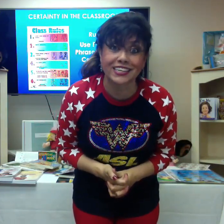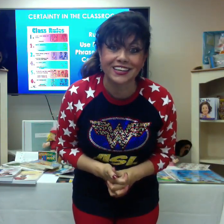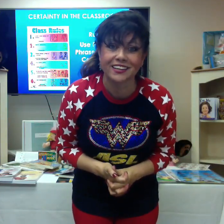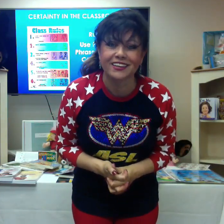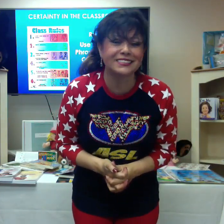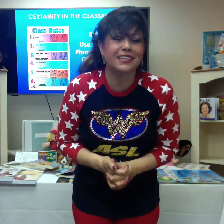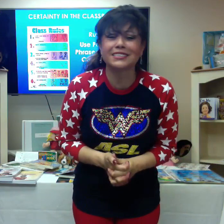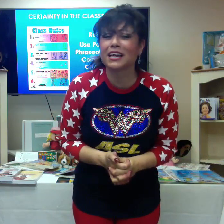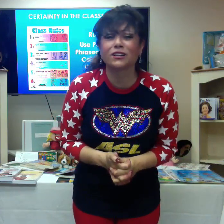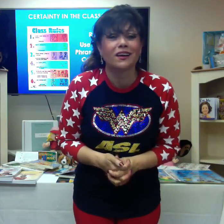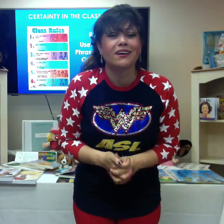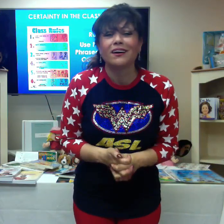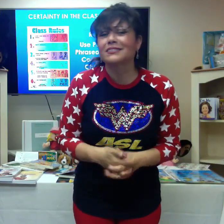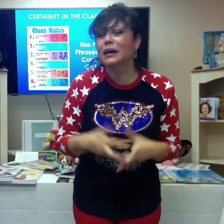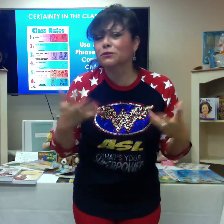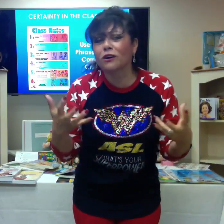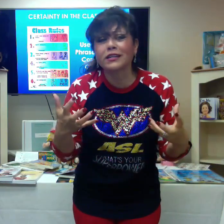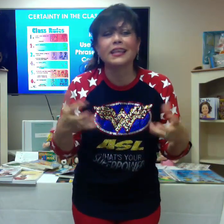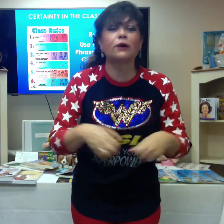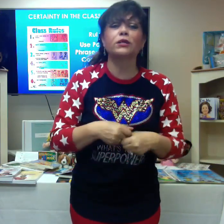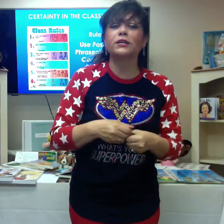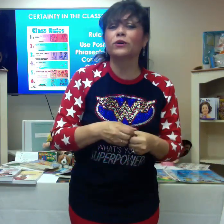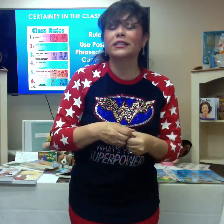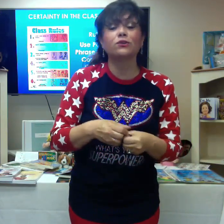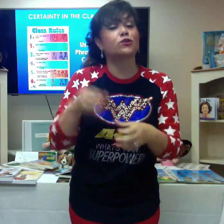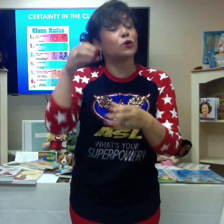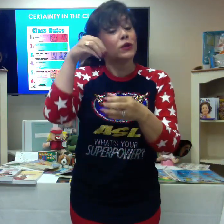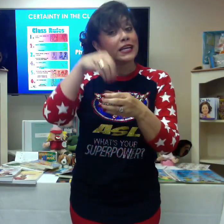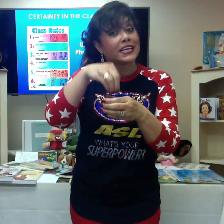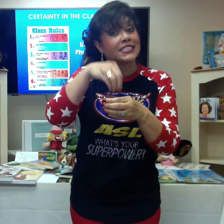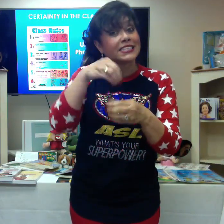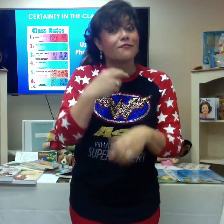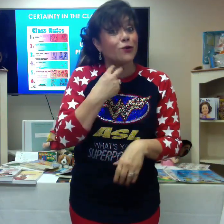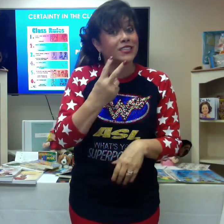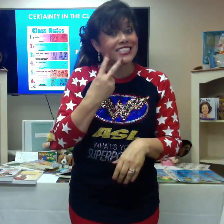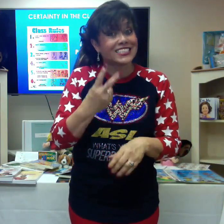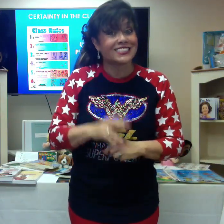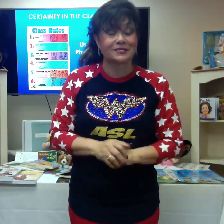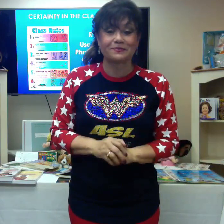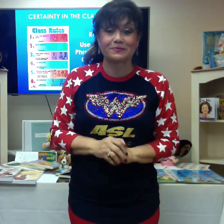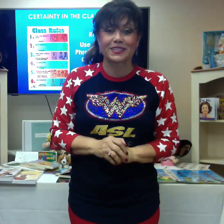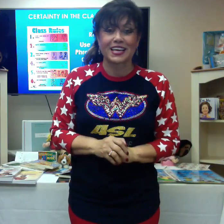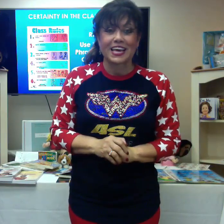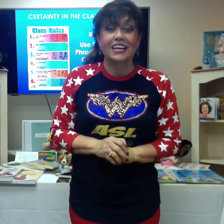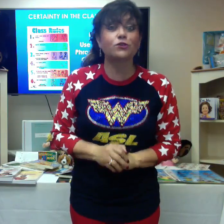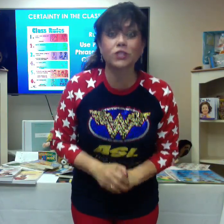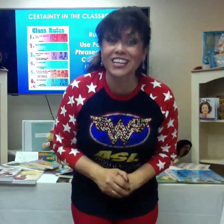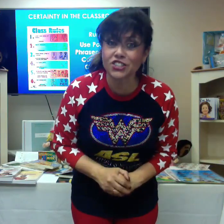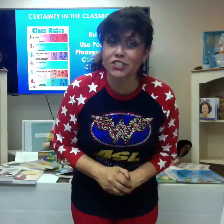loudly, instead of saying, stop talking loudly or anything, you just go, inside voices. If they're touching each